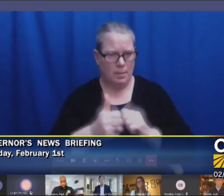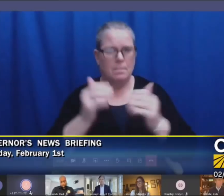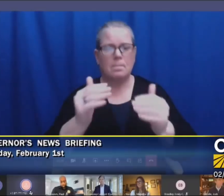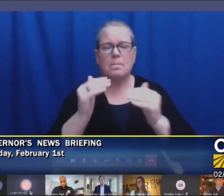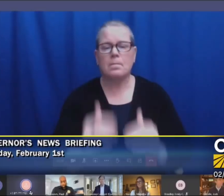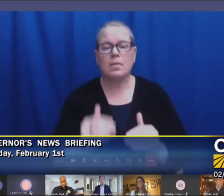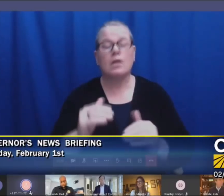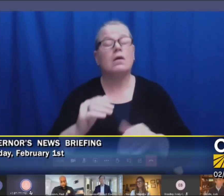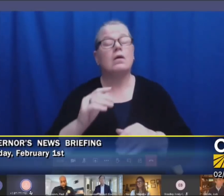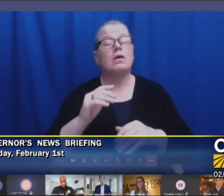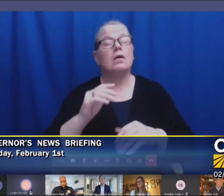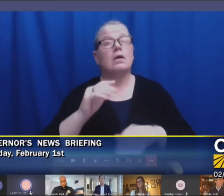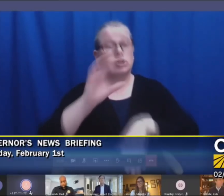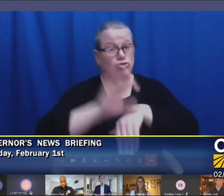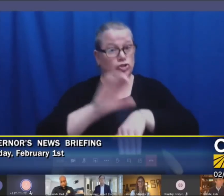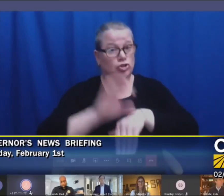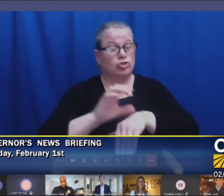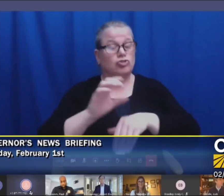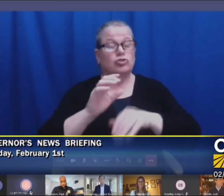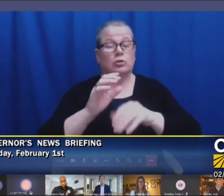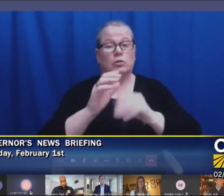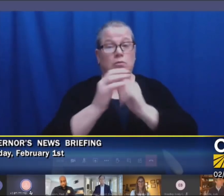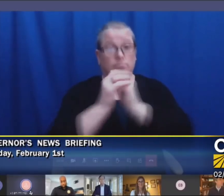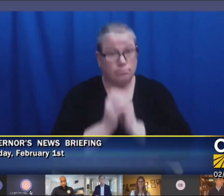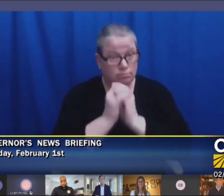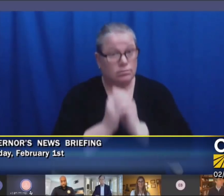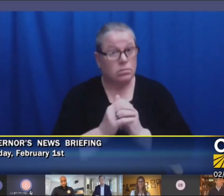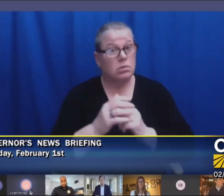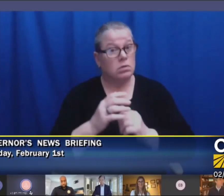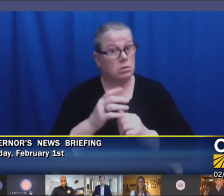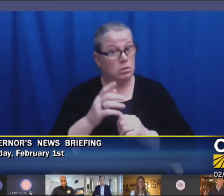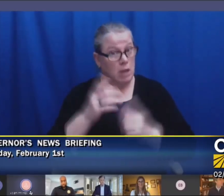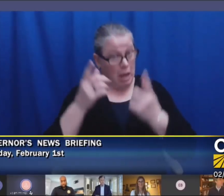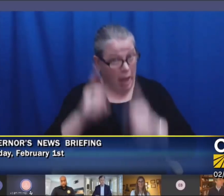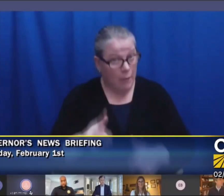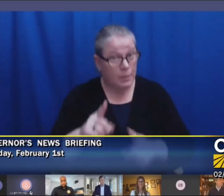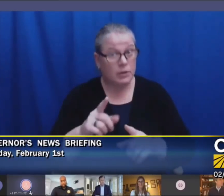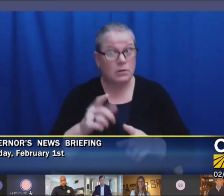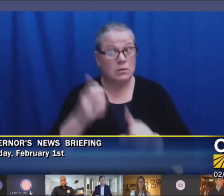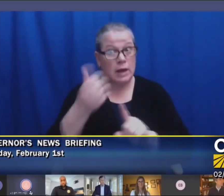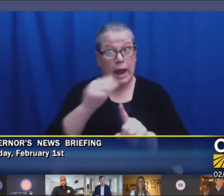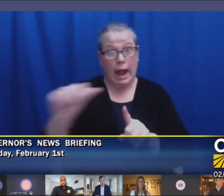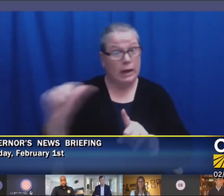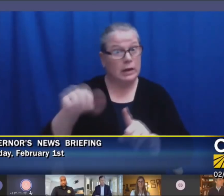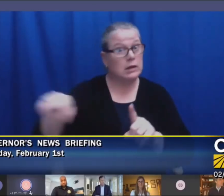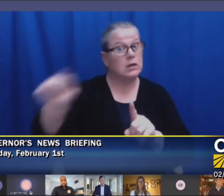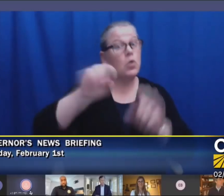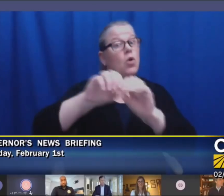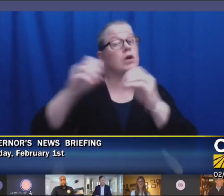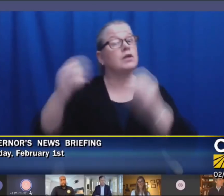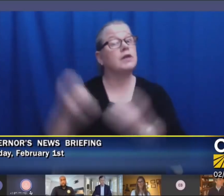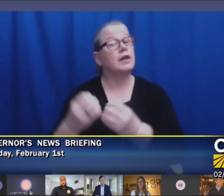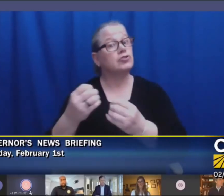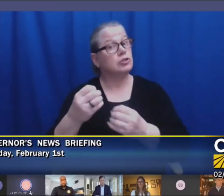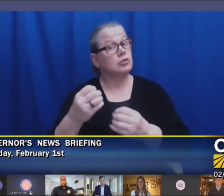were you guys served with a notice of intent to sue on behalf of any religious organization regarding